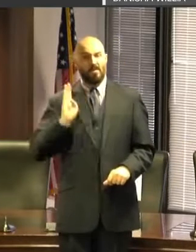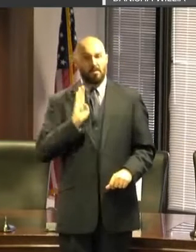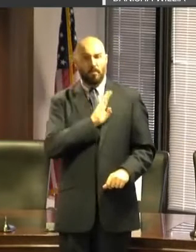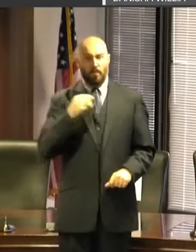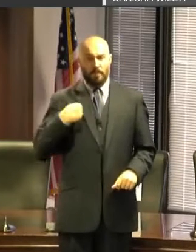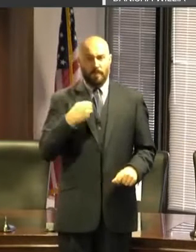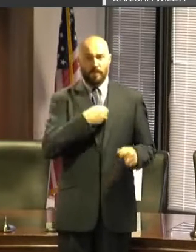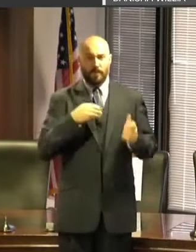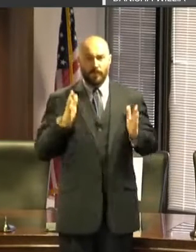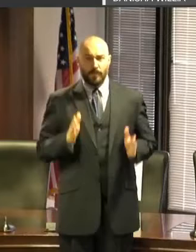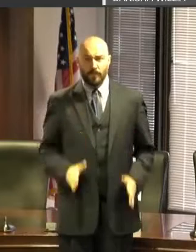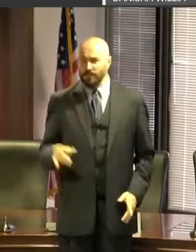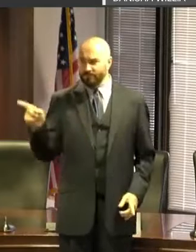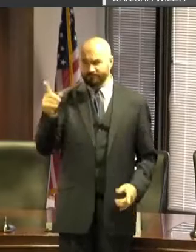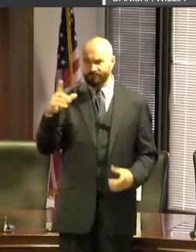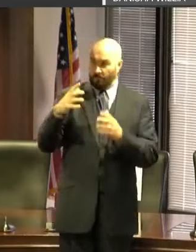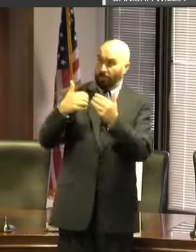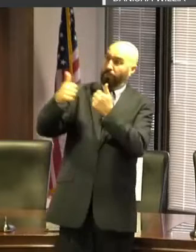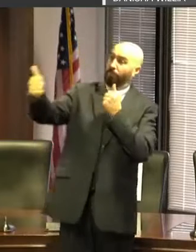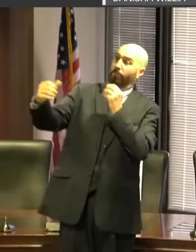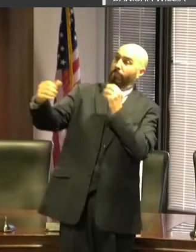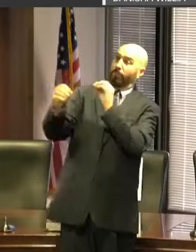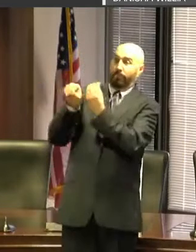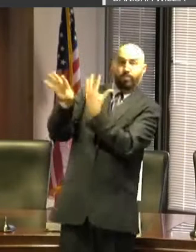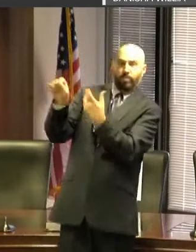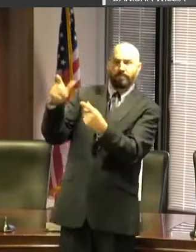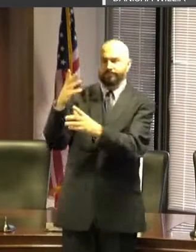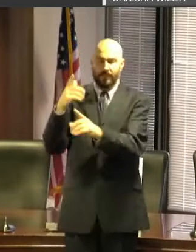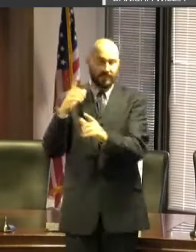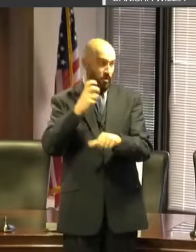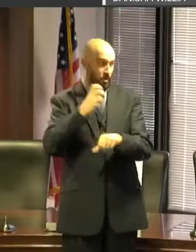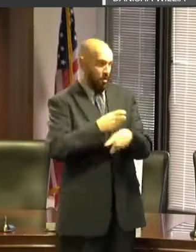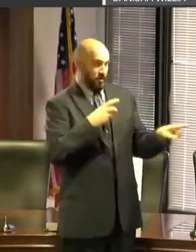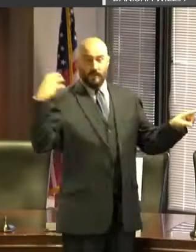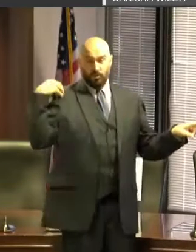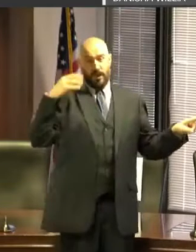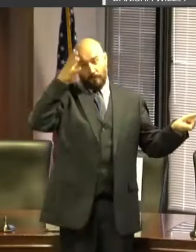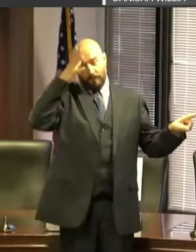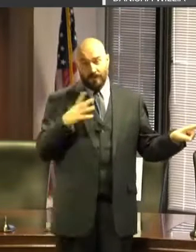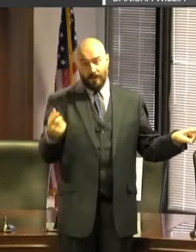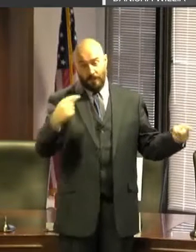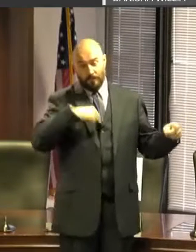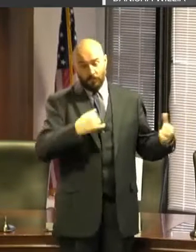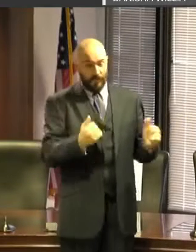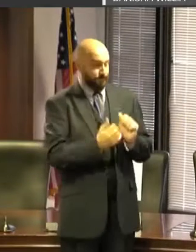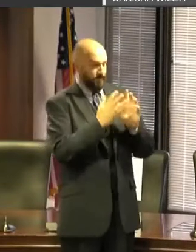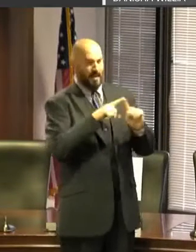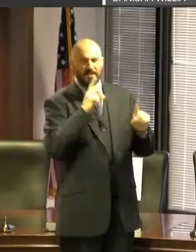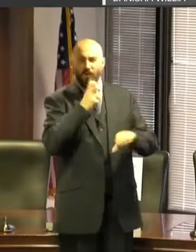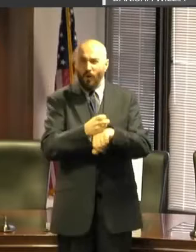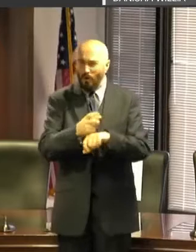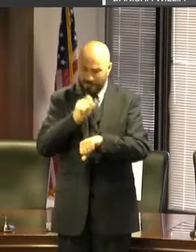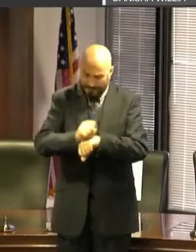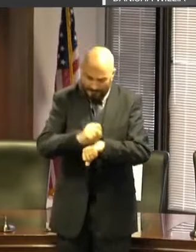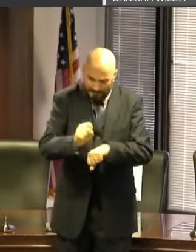today. It's hard to stay committed when you're not seeing each other face to face. And so to have such a board that